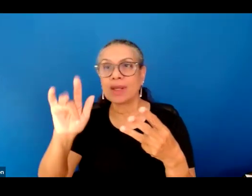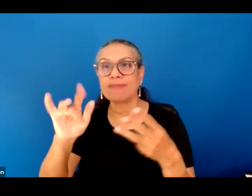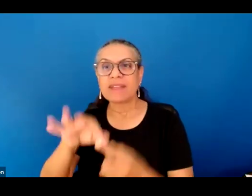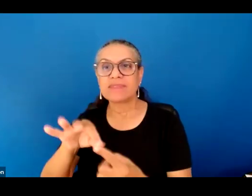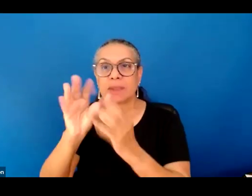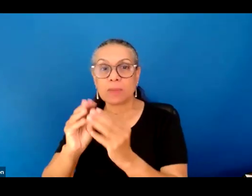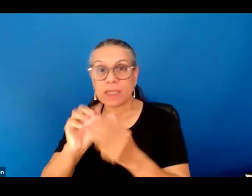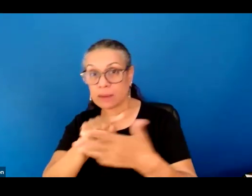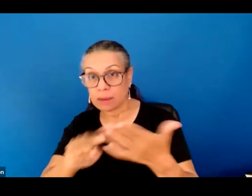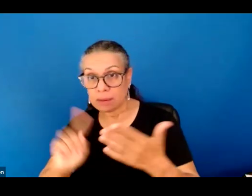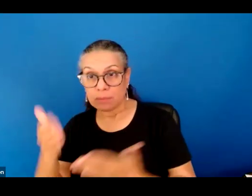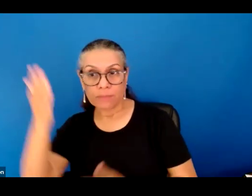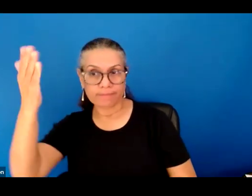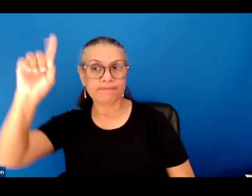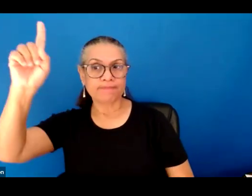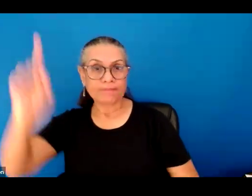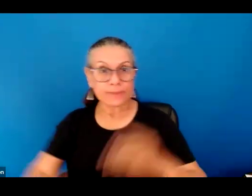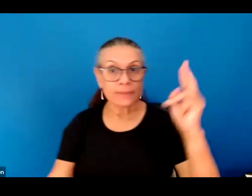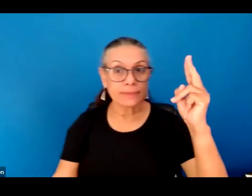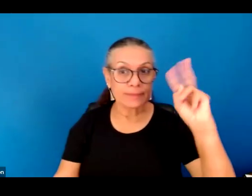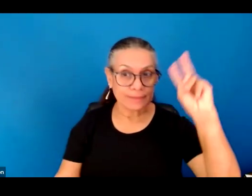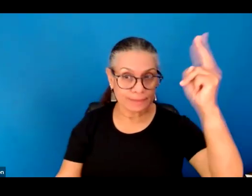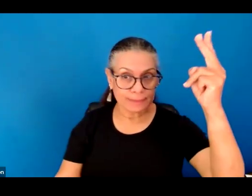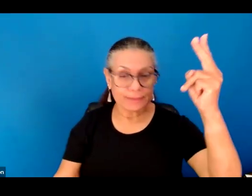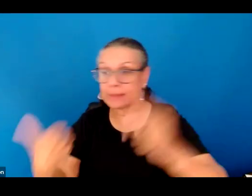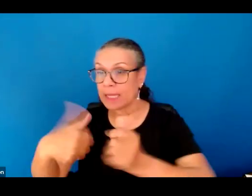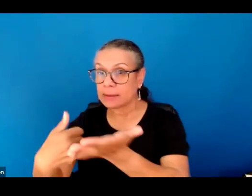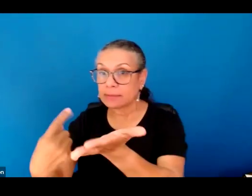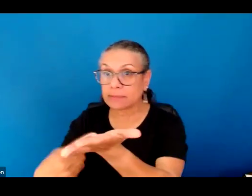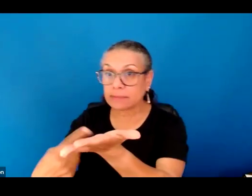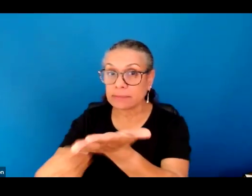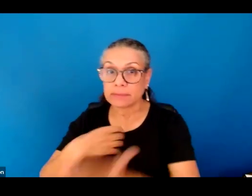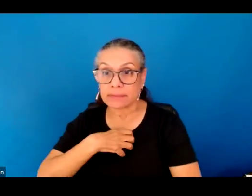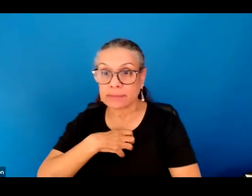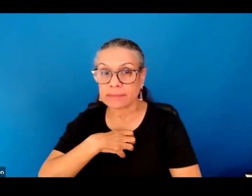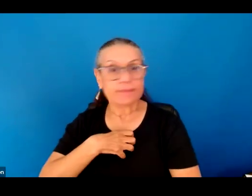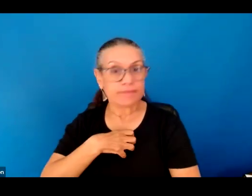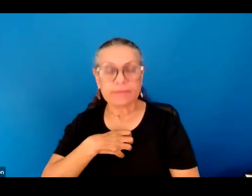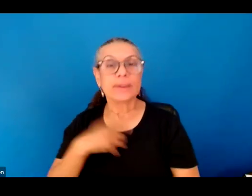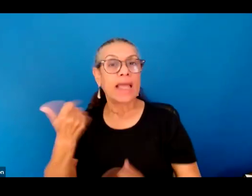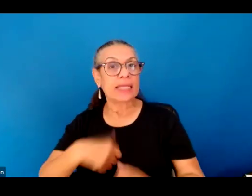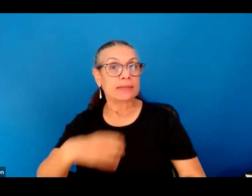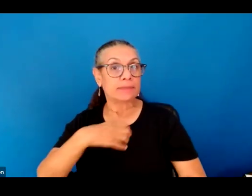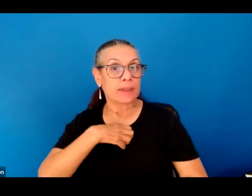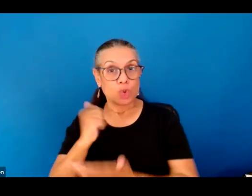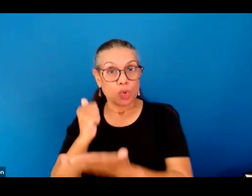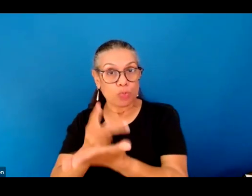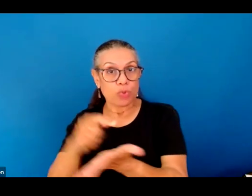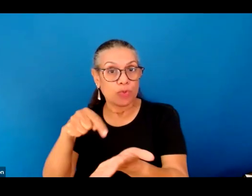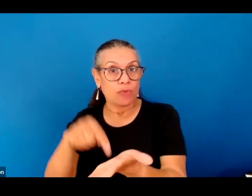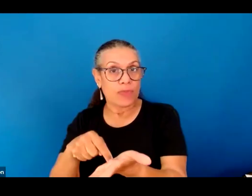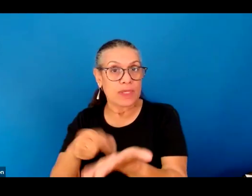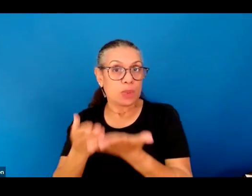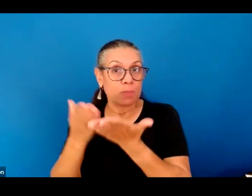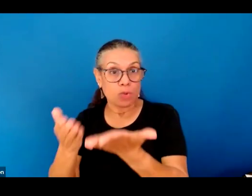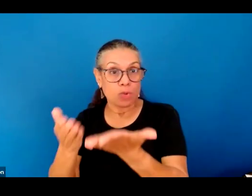motion? Is there a second? Second. Is there any discussion or objection to the motion? Is there any objection to approving the motion